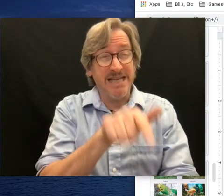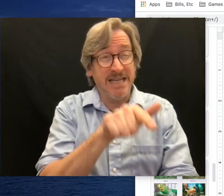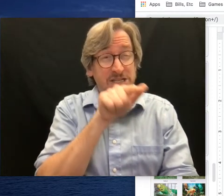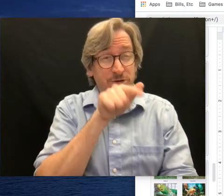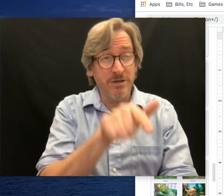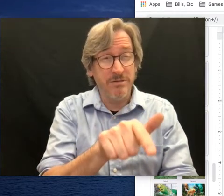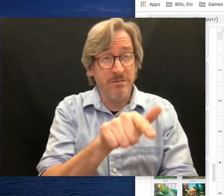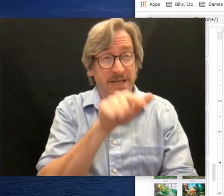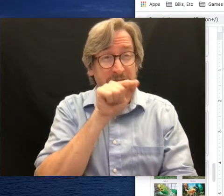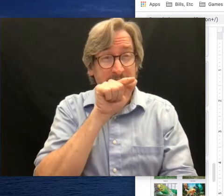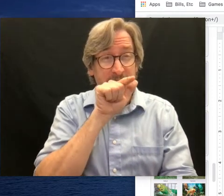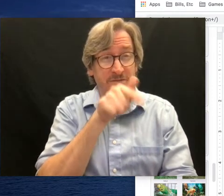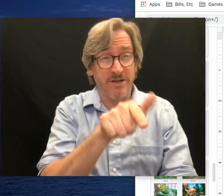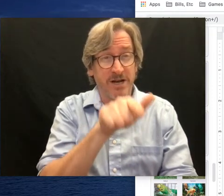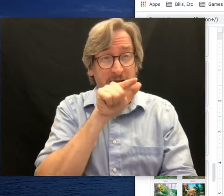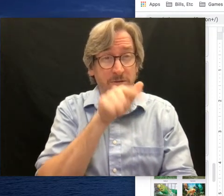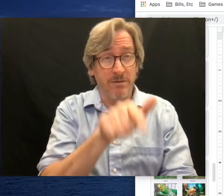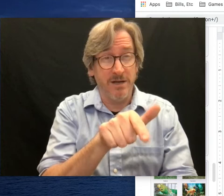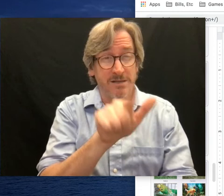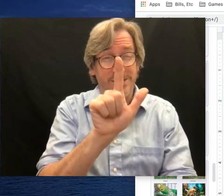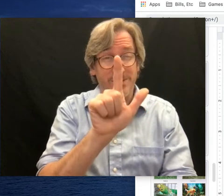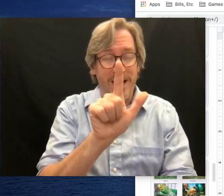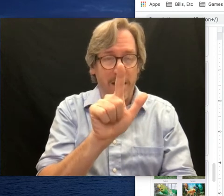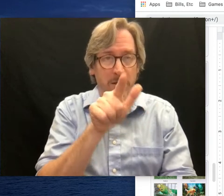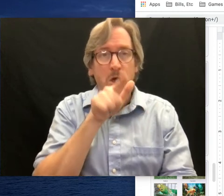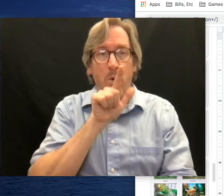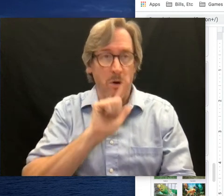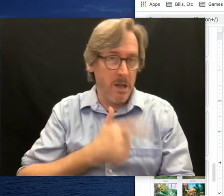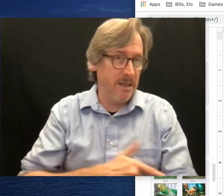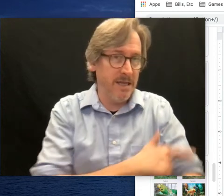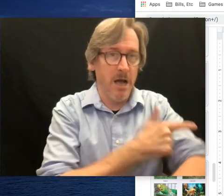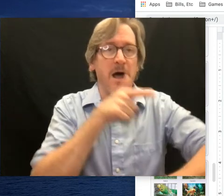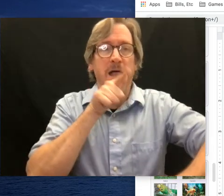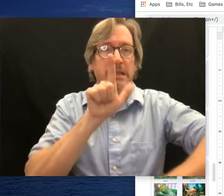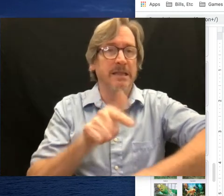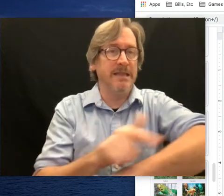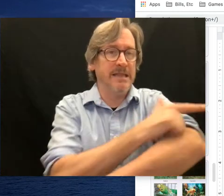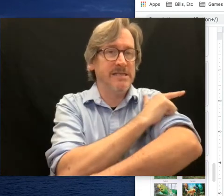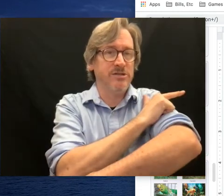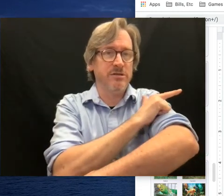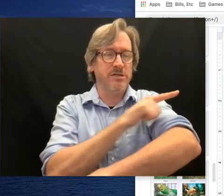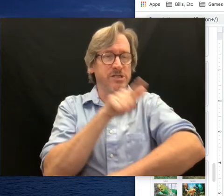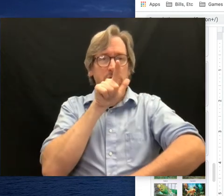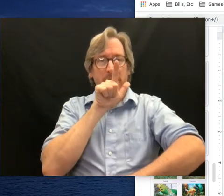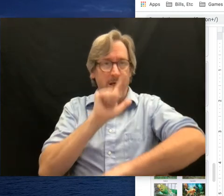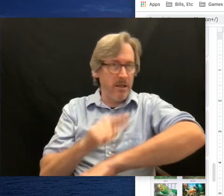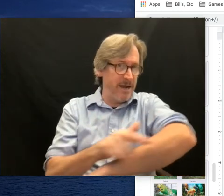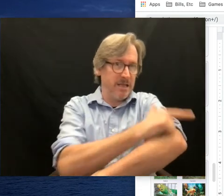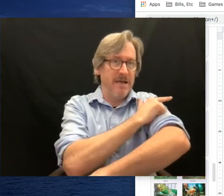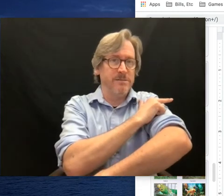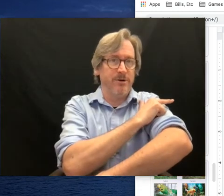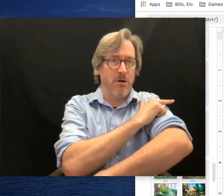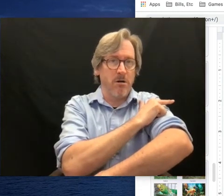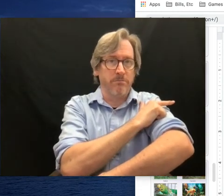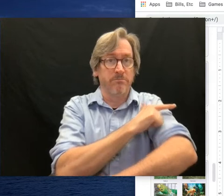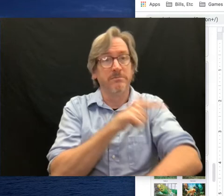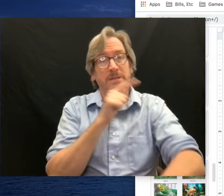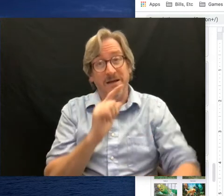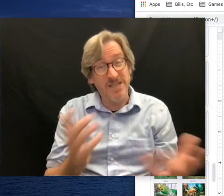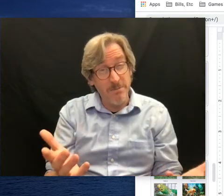I've seen lizard, like the tongue flicking out. It's also an L, or lizard, so L and it climbs up